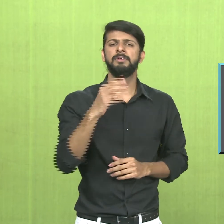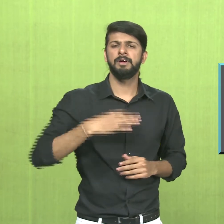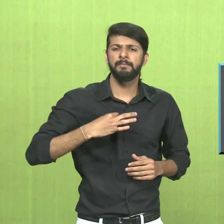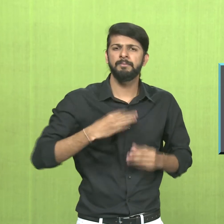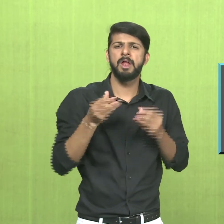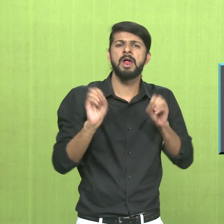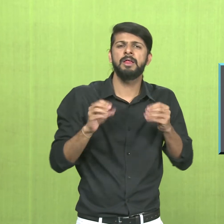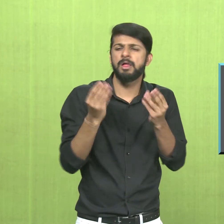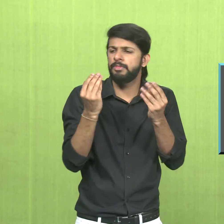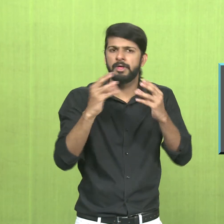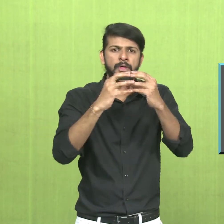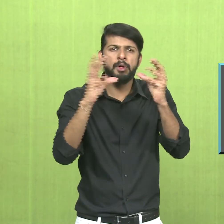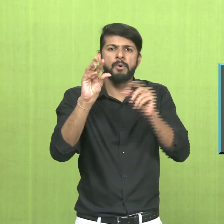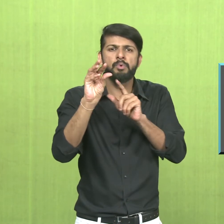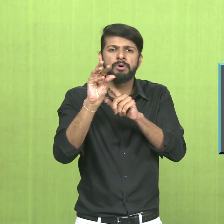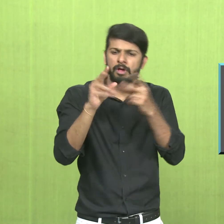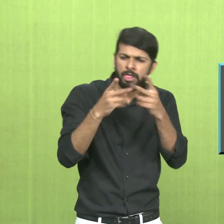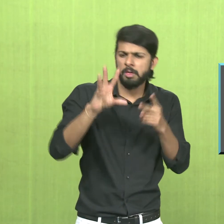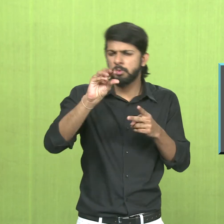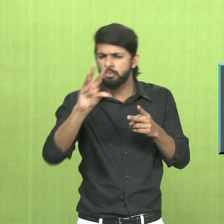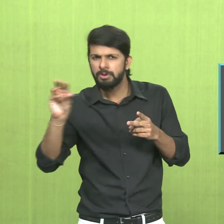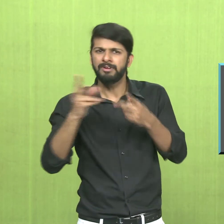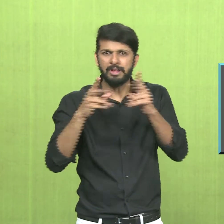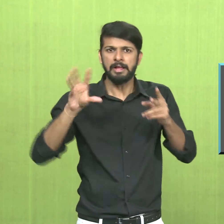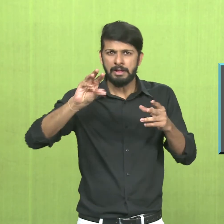and soft white rags